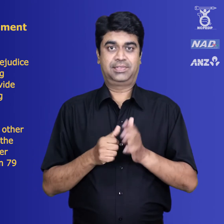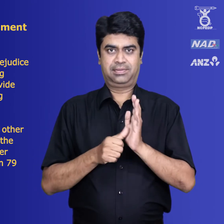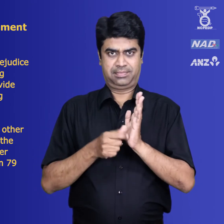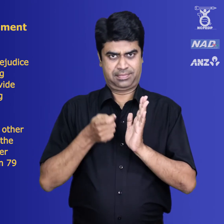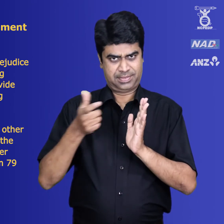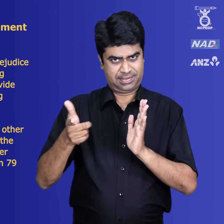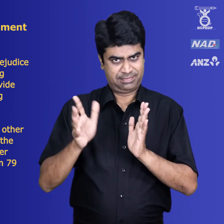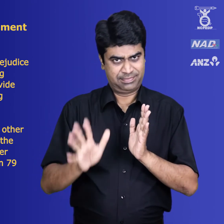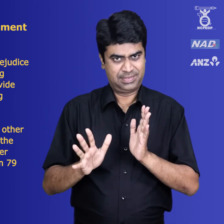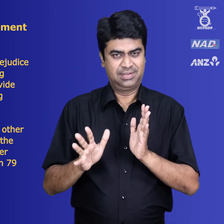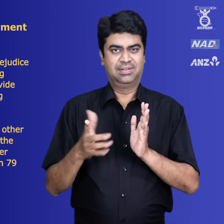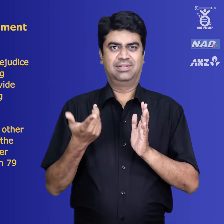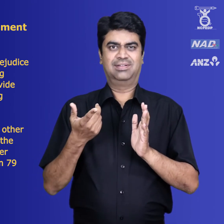of Section 79.